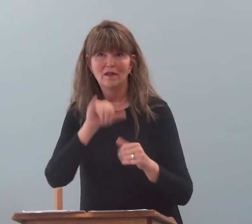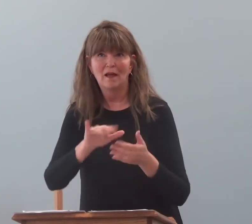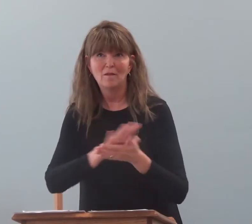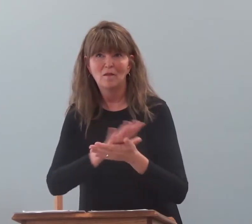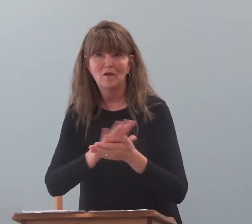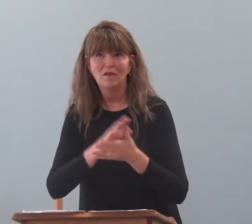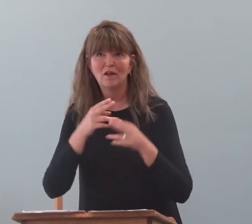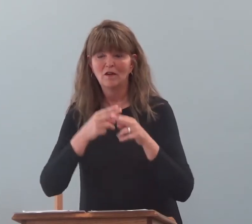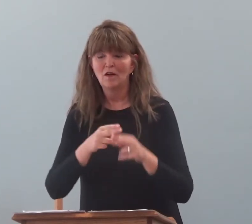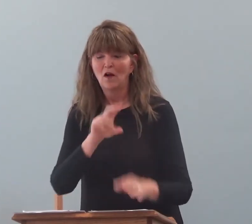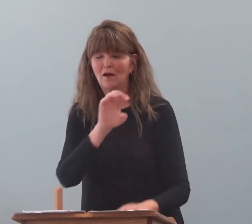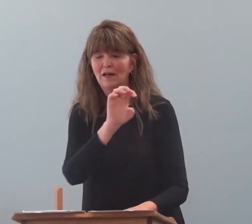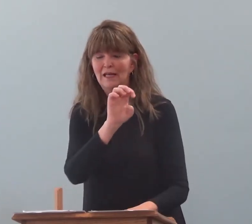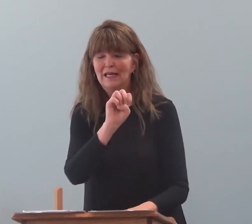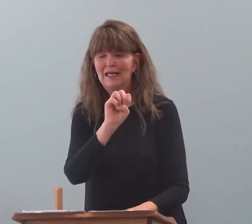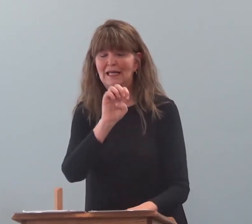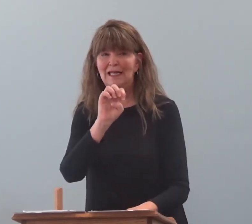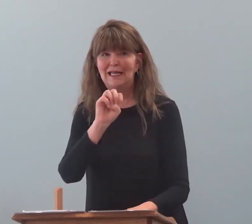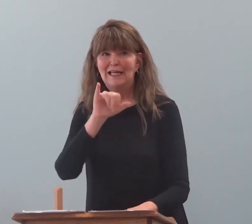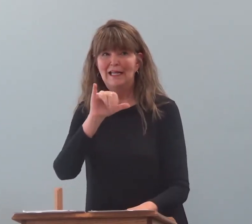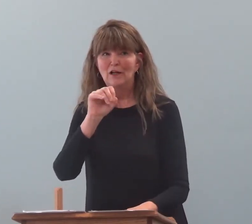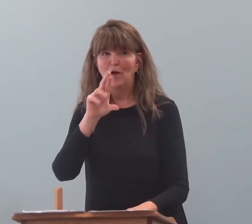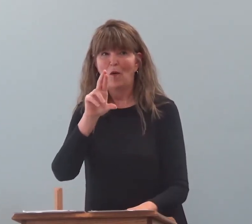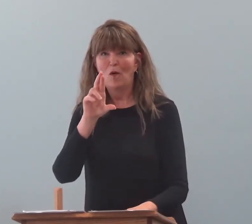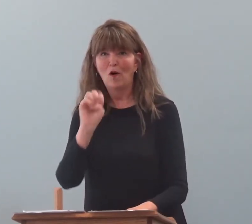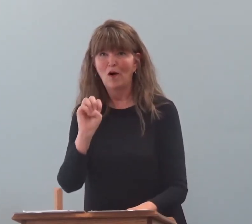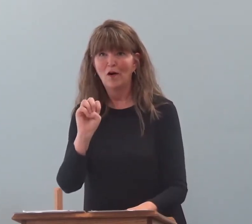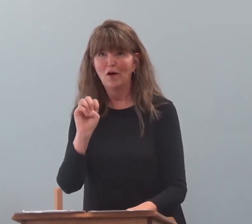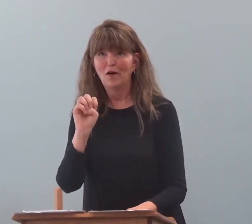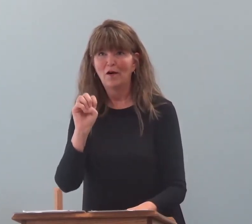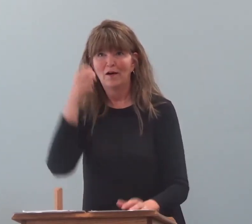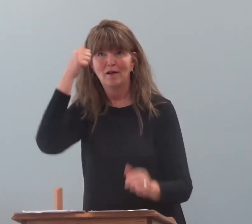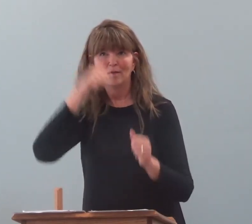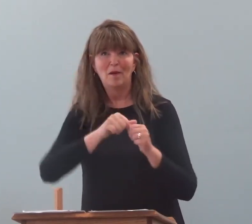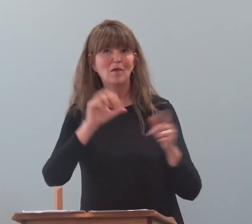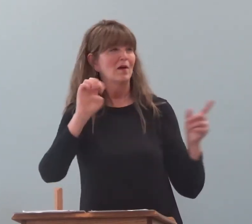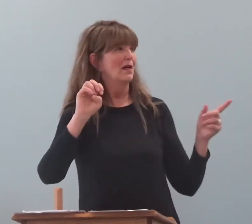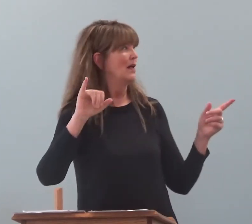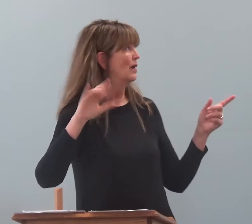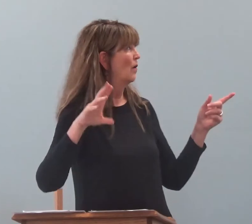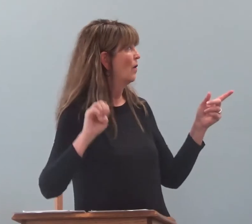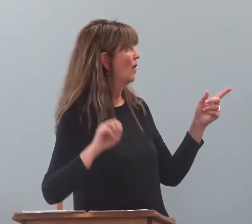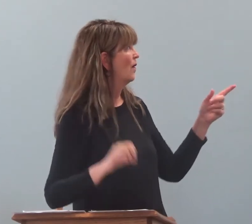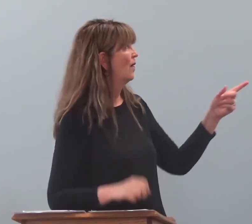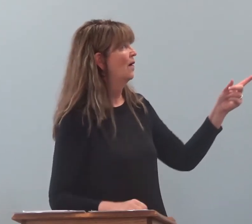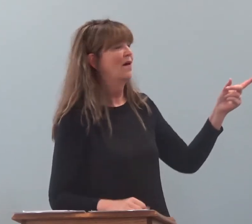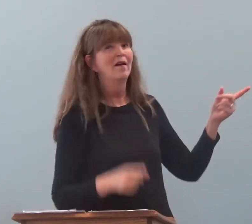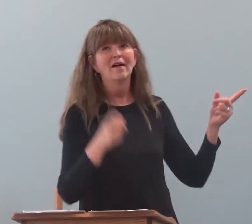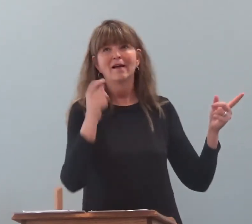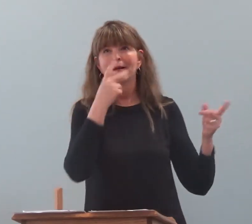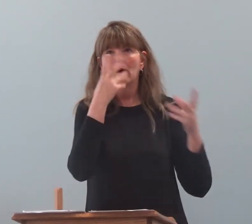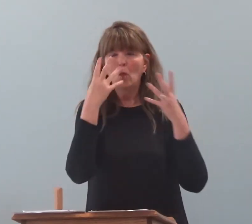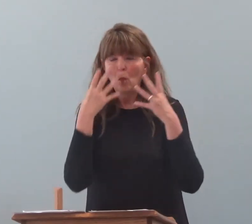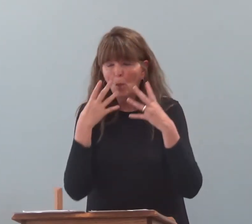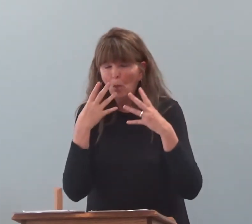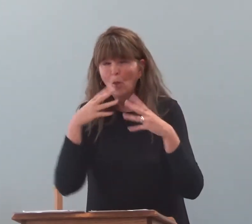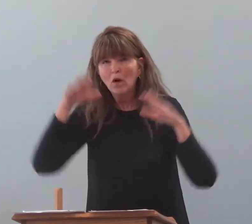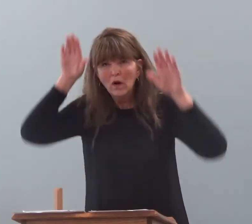There's another character in the story named Eeyore. Maybe you guys know Eeyore, the little downtrodden